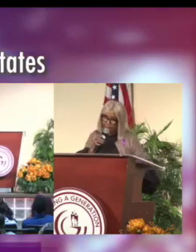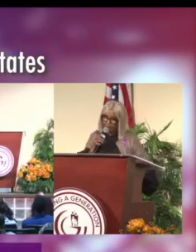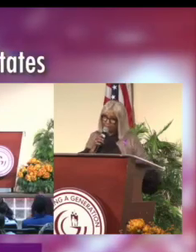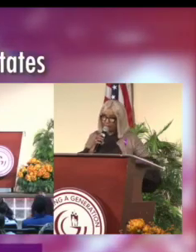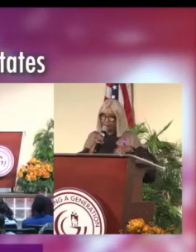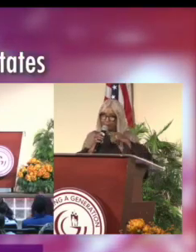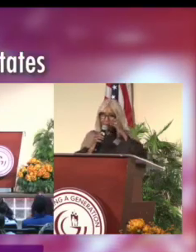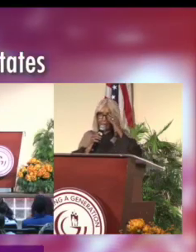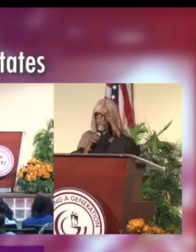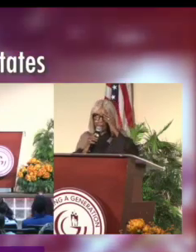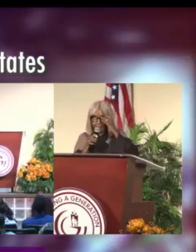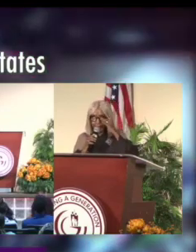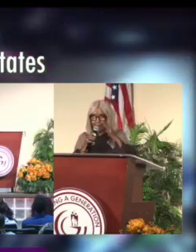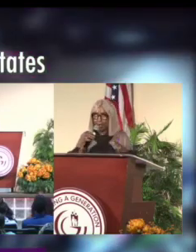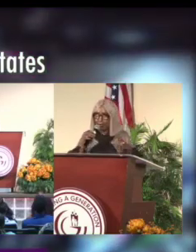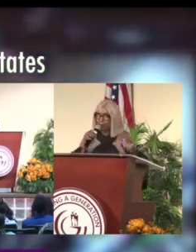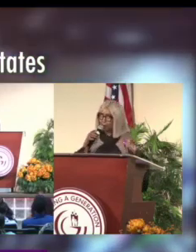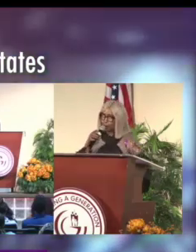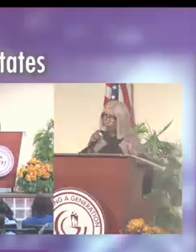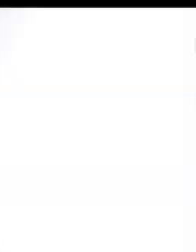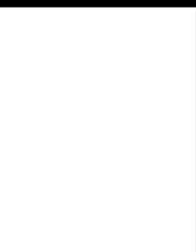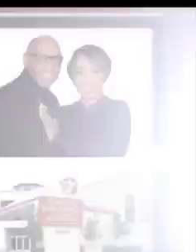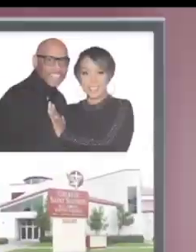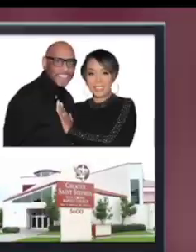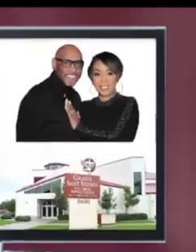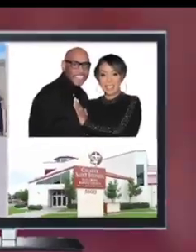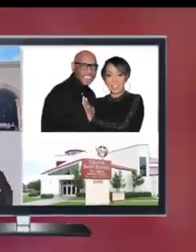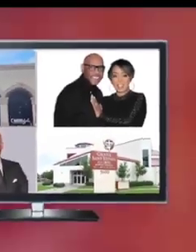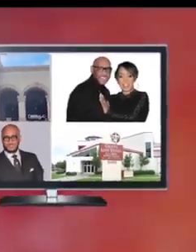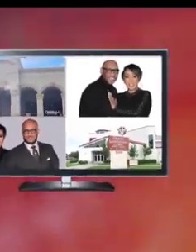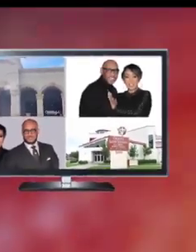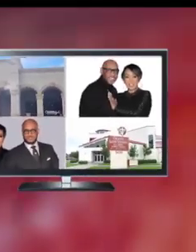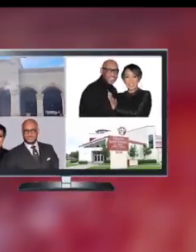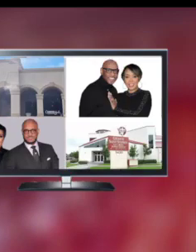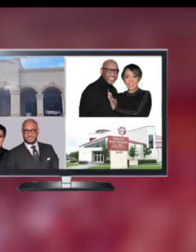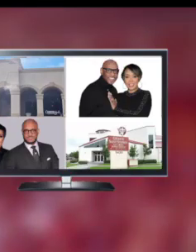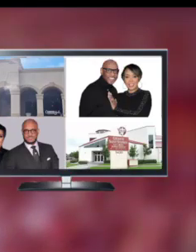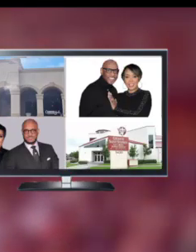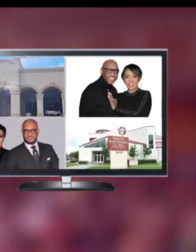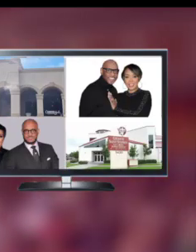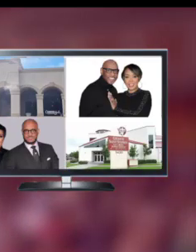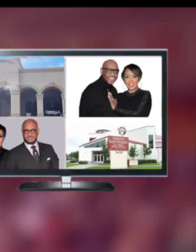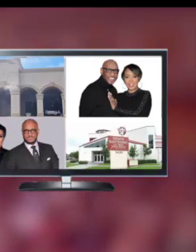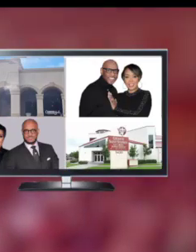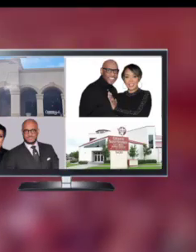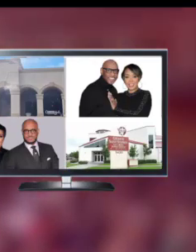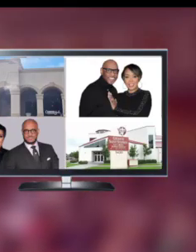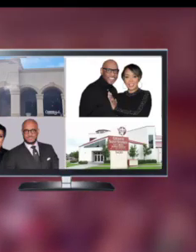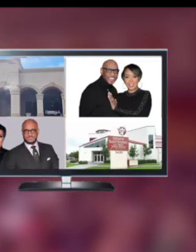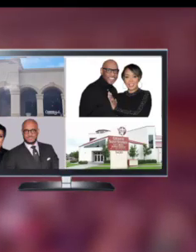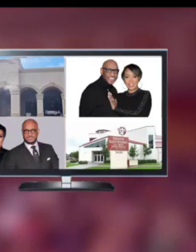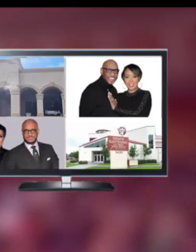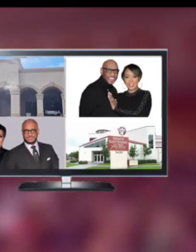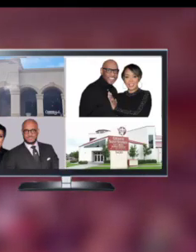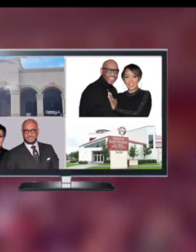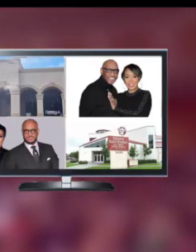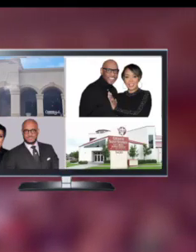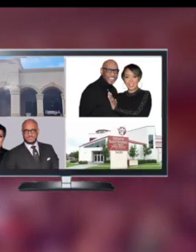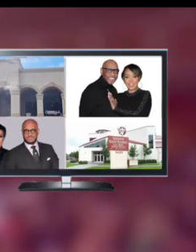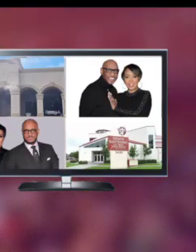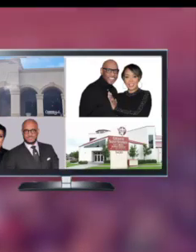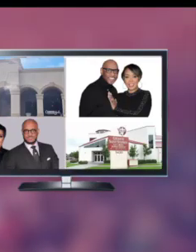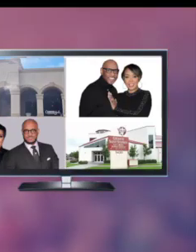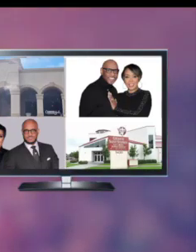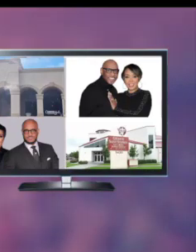S. and Dr. Debra B. Morton from Changing Generation, invites you to worship with us in person in the sanctuary or join us